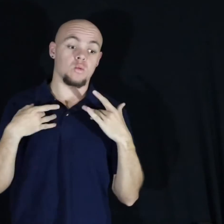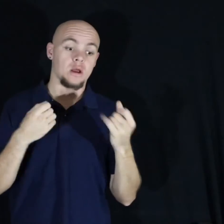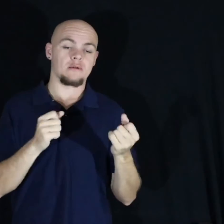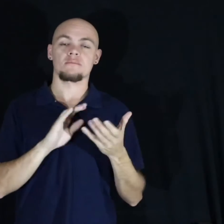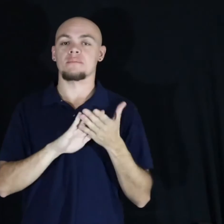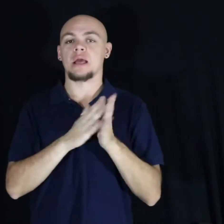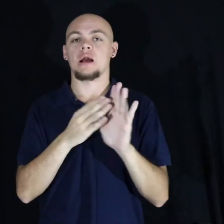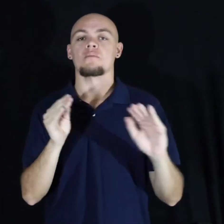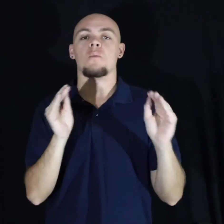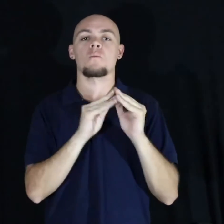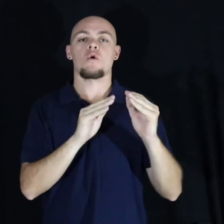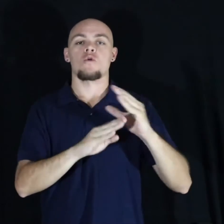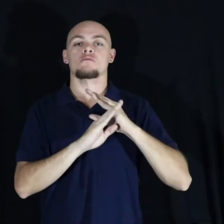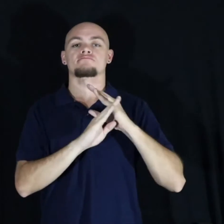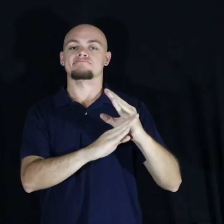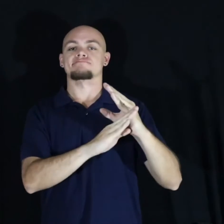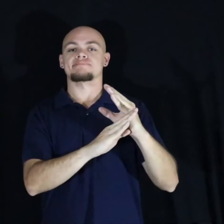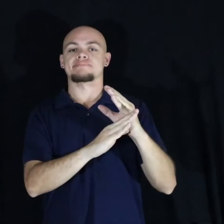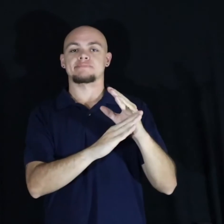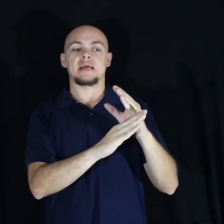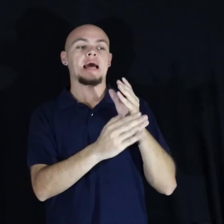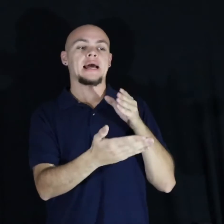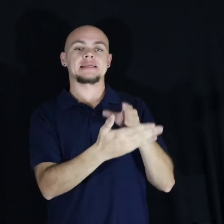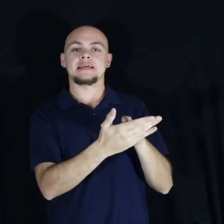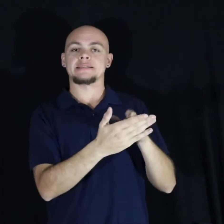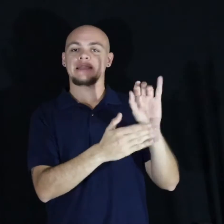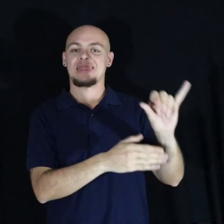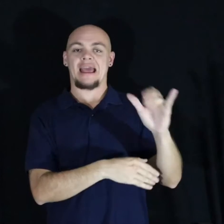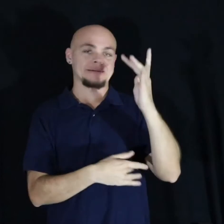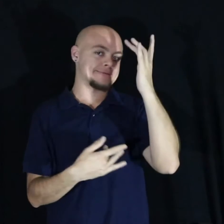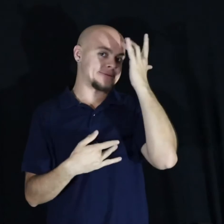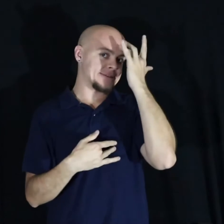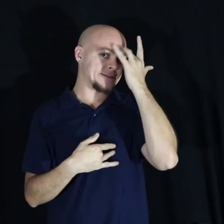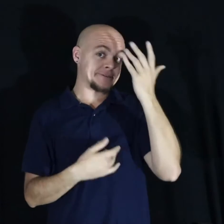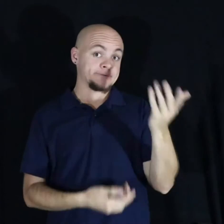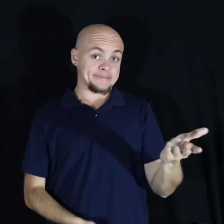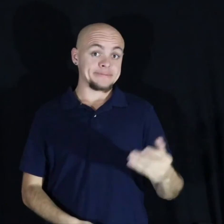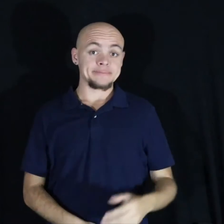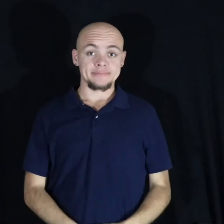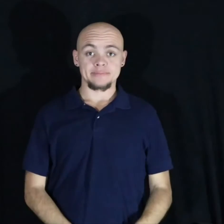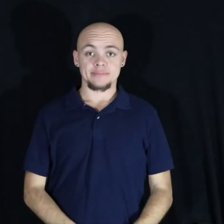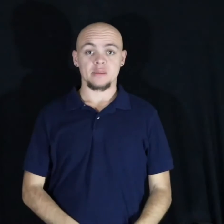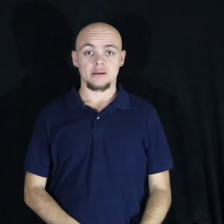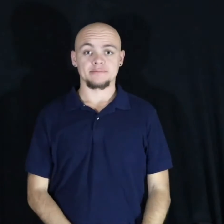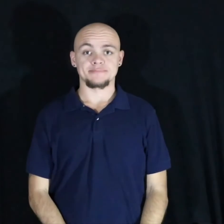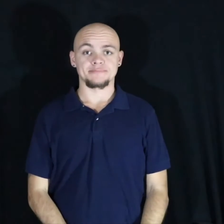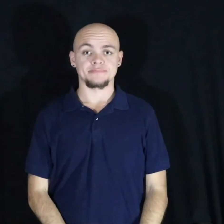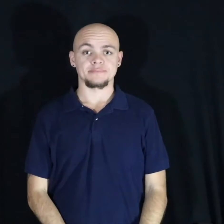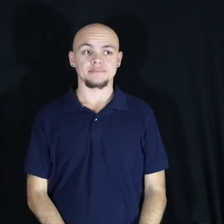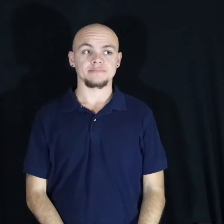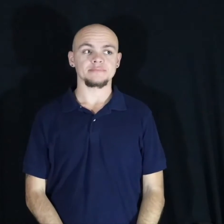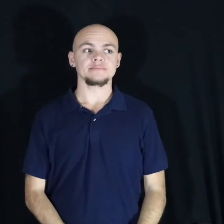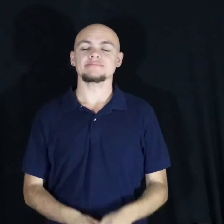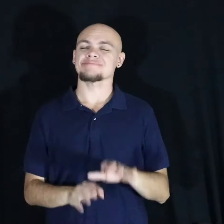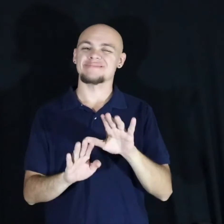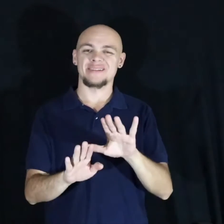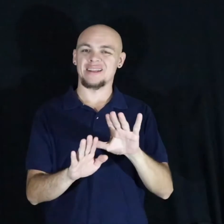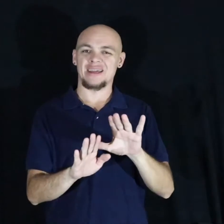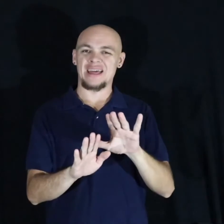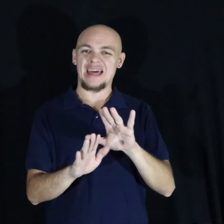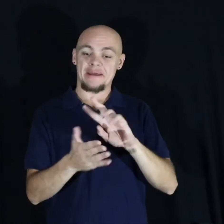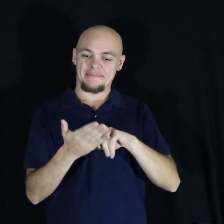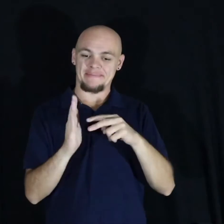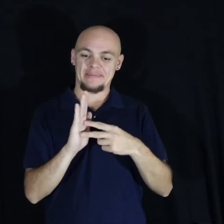more resilient to future contacts to the disease and other potential threats. It is not about rejecting